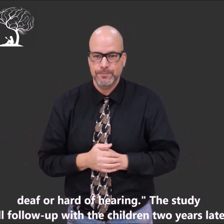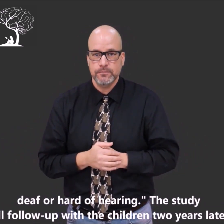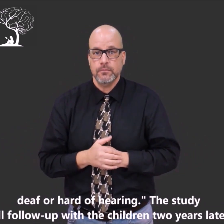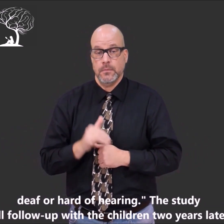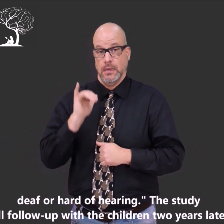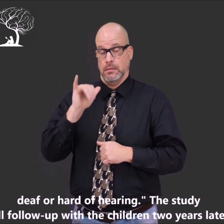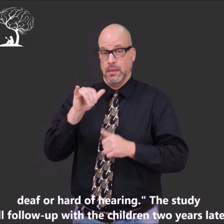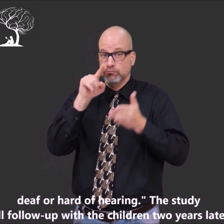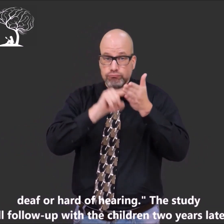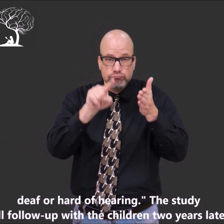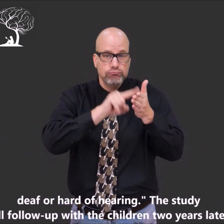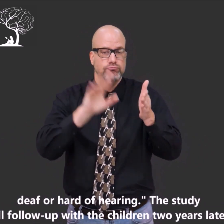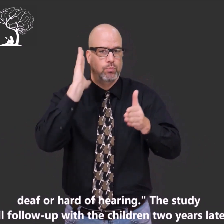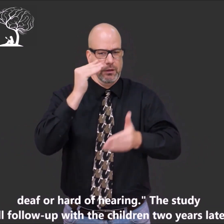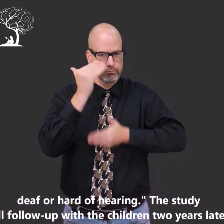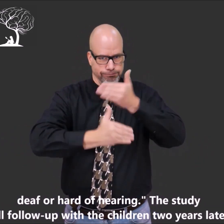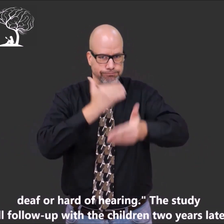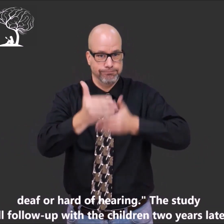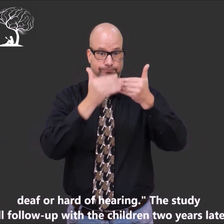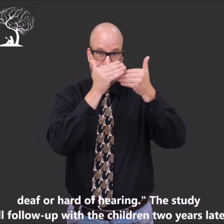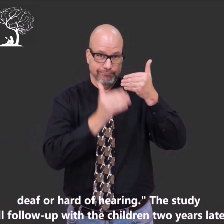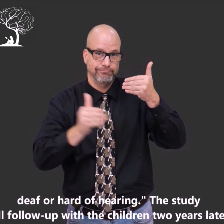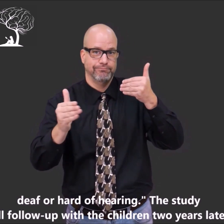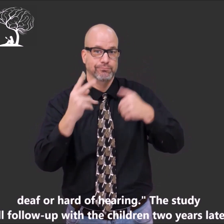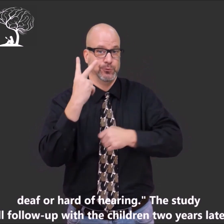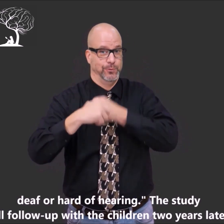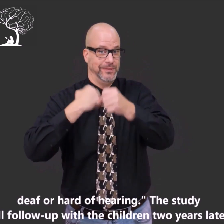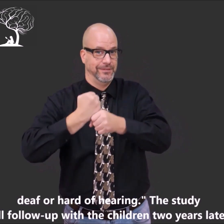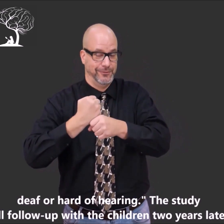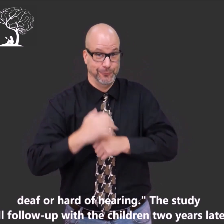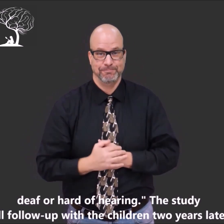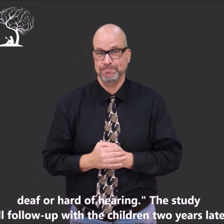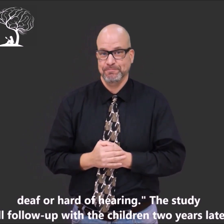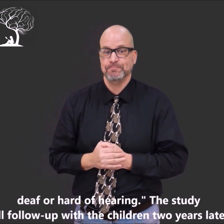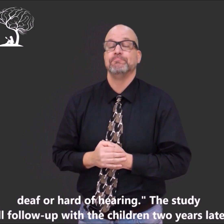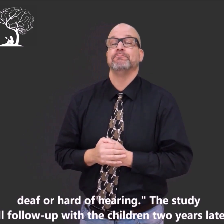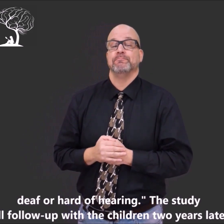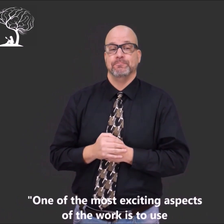hearing. The study will follow up with children 2 years later."